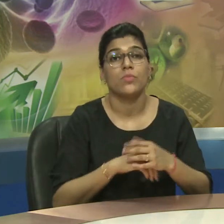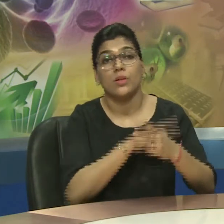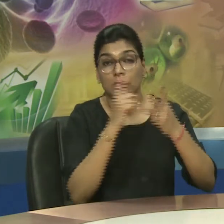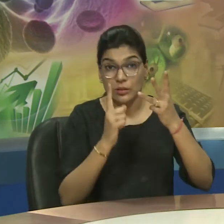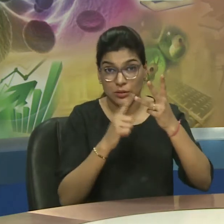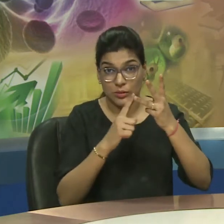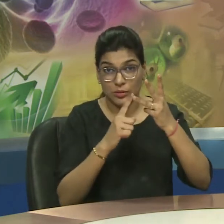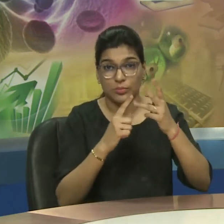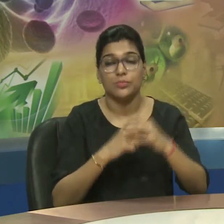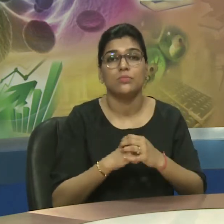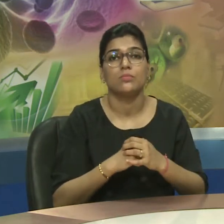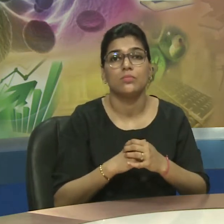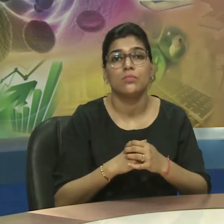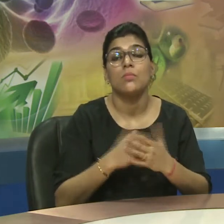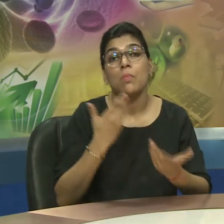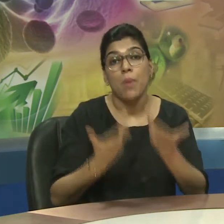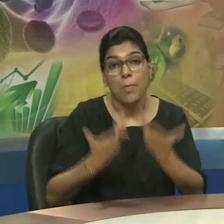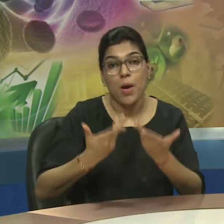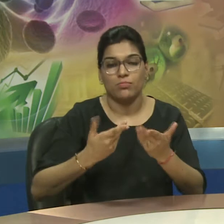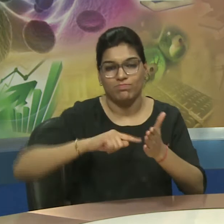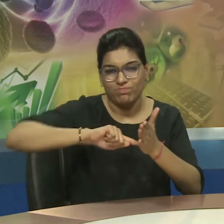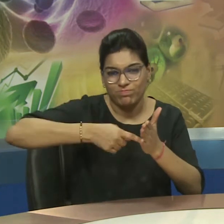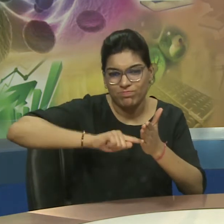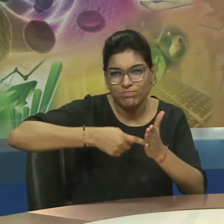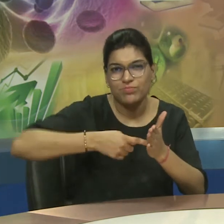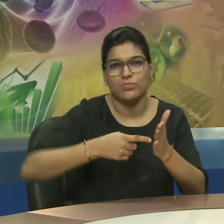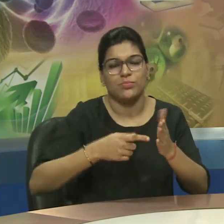perils of the sea.